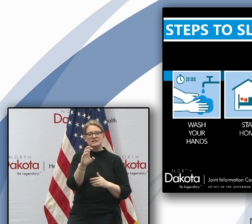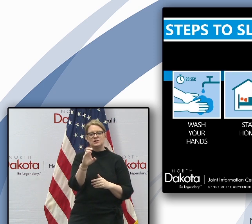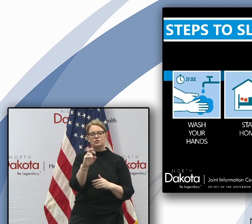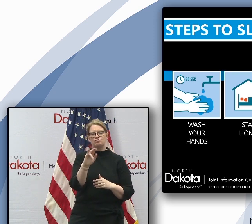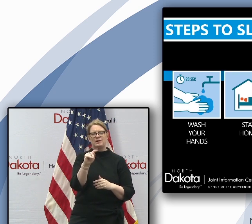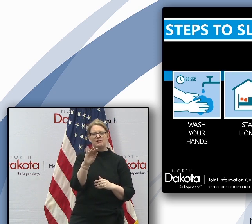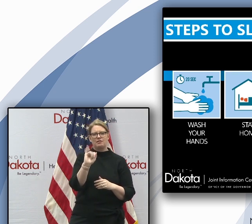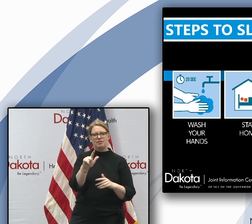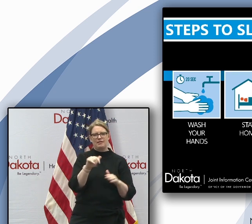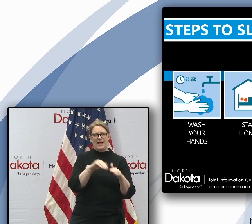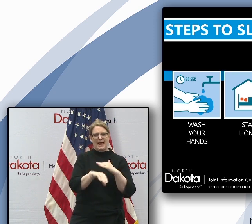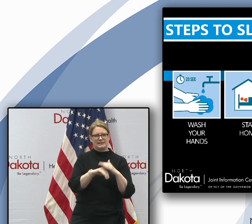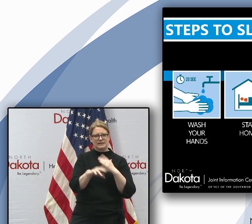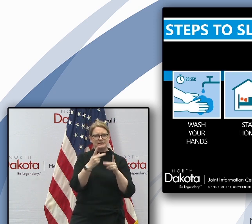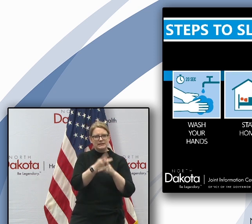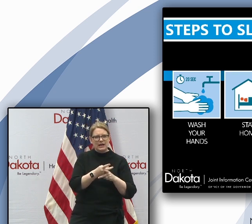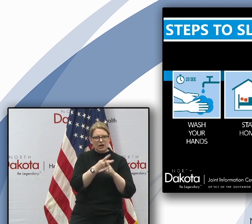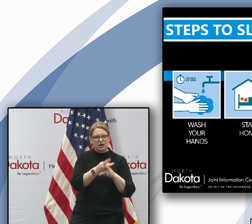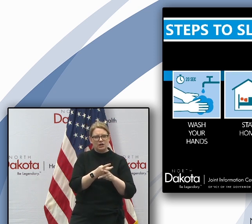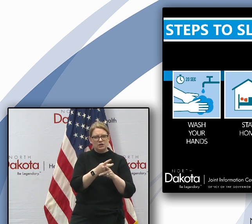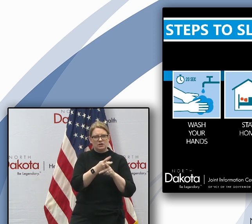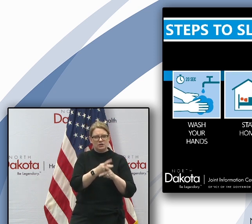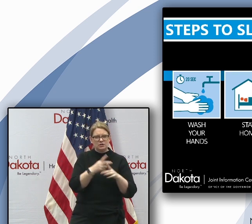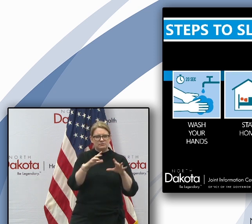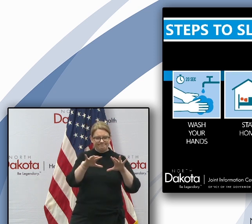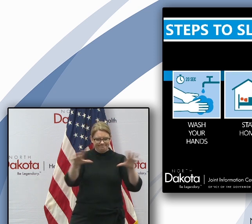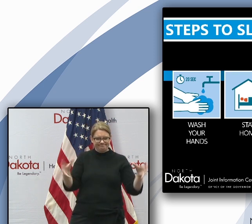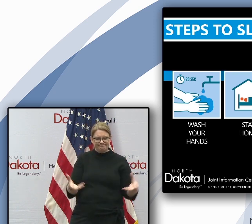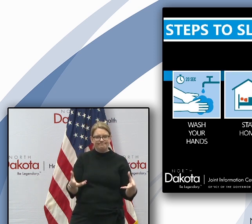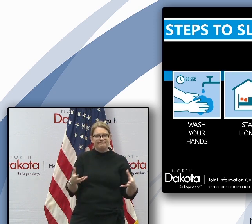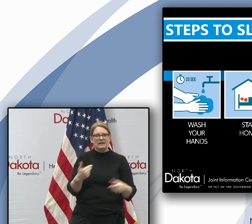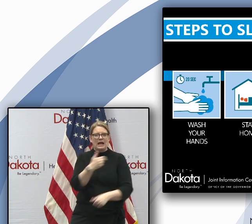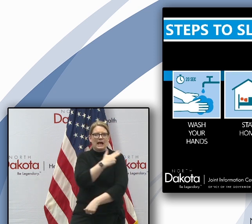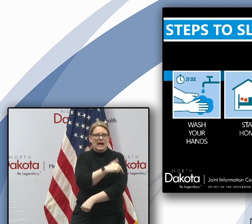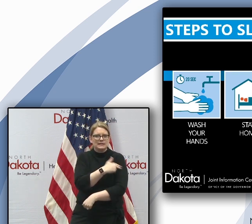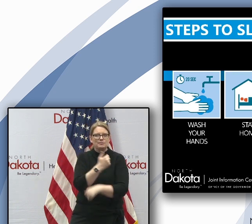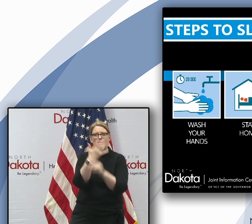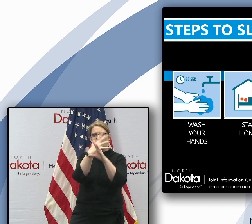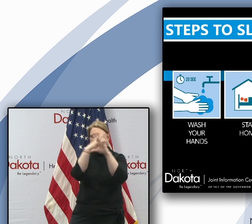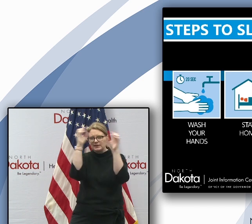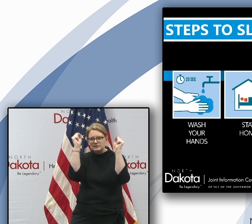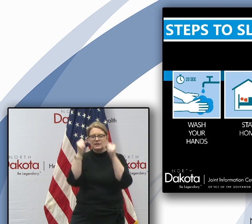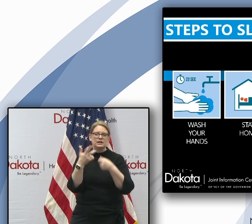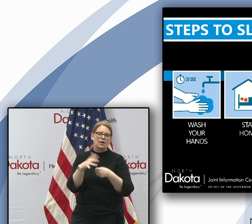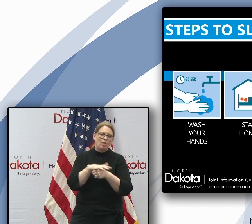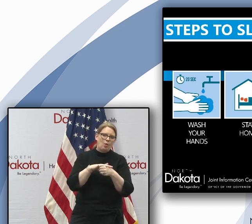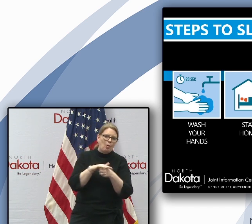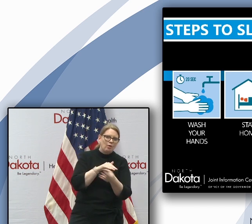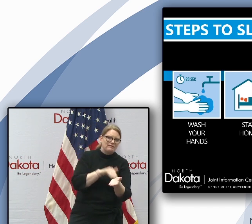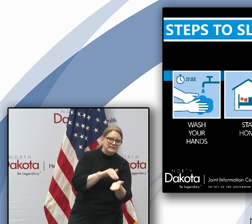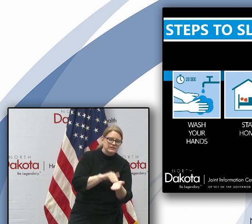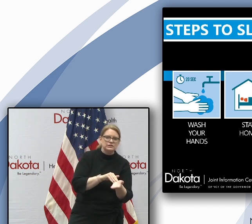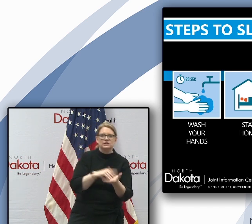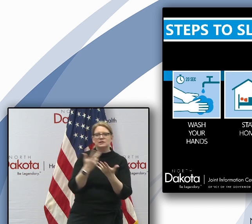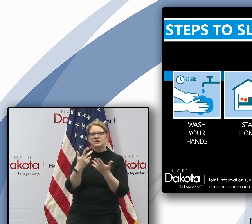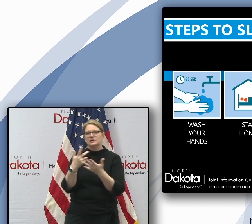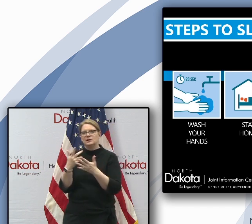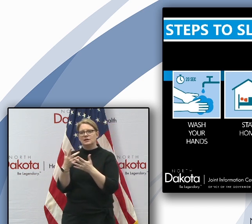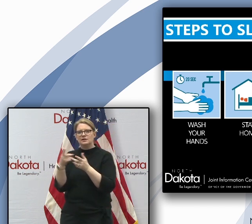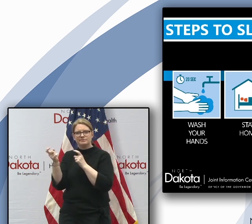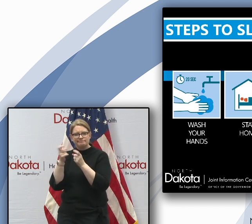care community in North Dakota, and that includes hospital presidents, local physicians, heads of